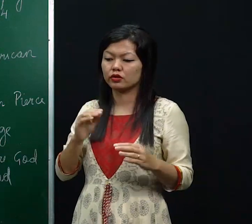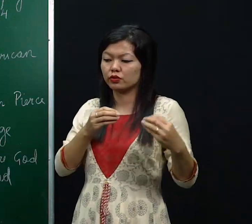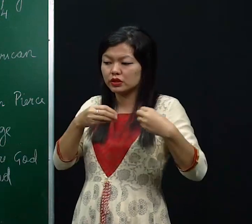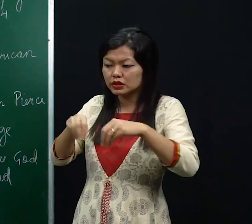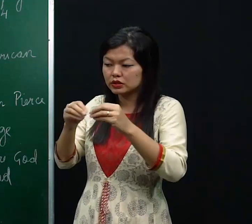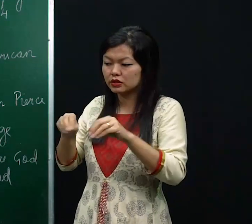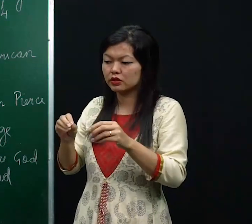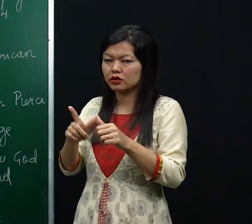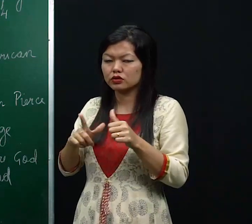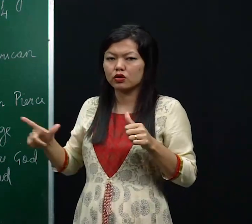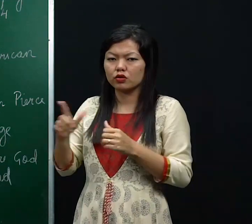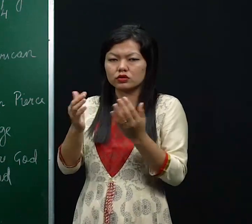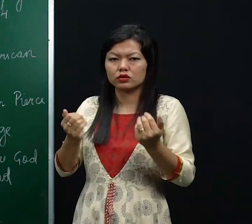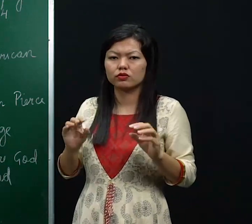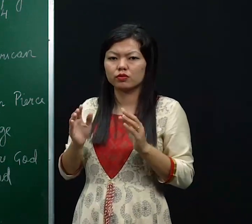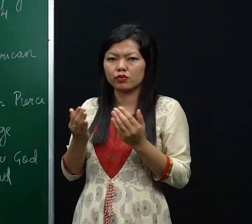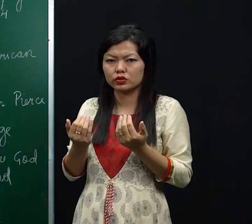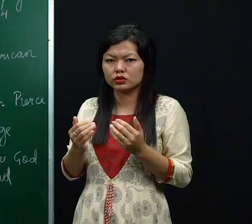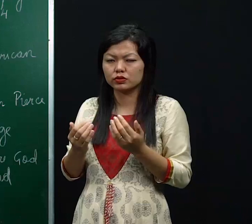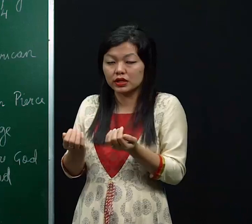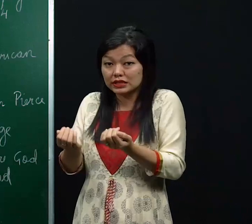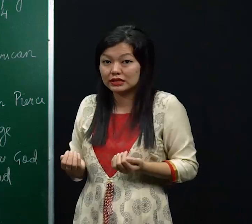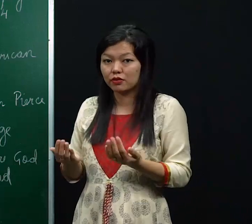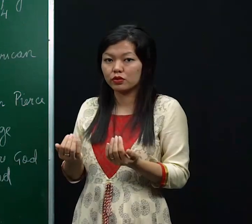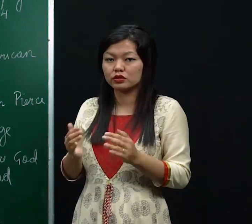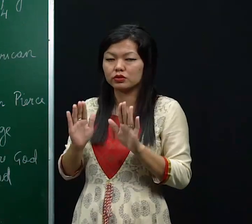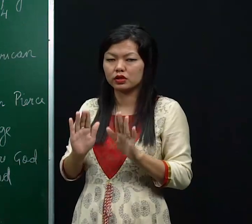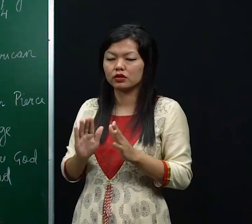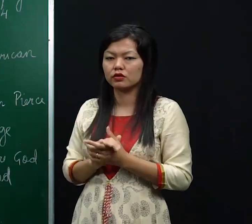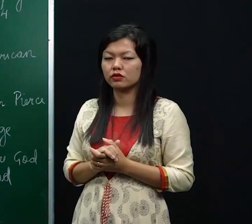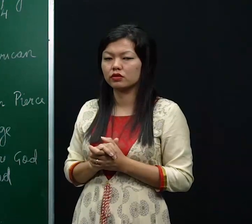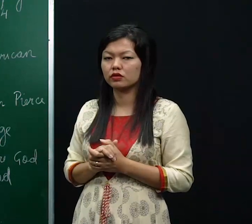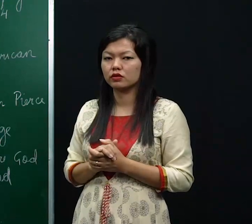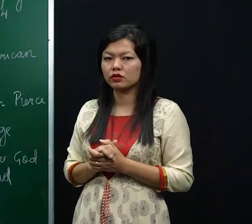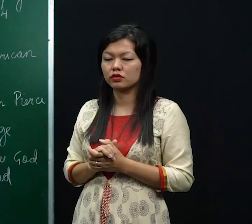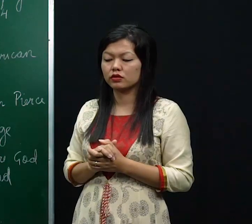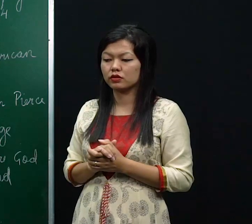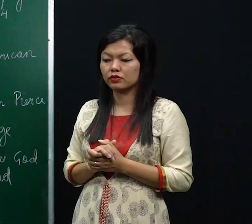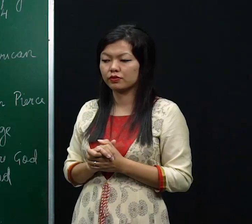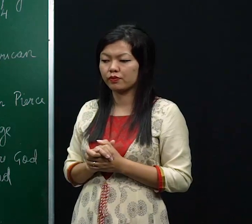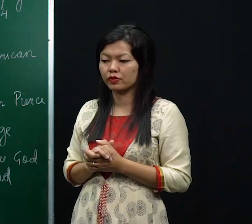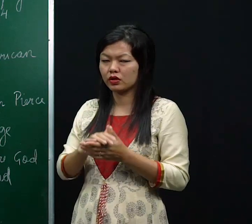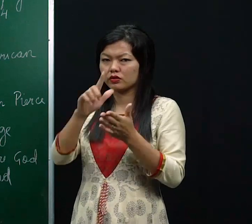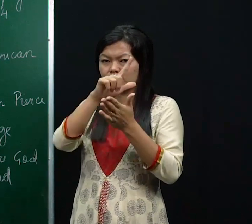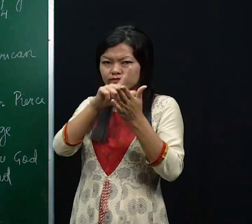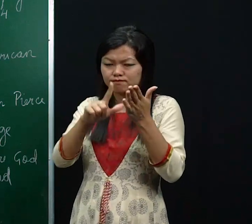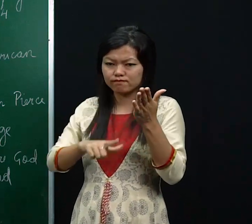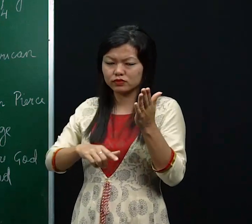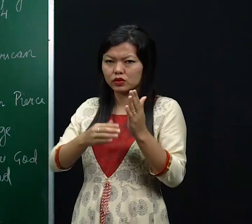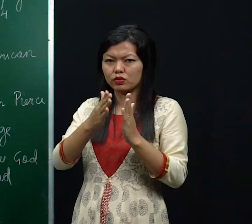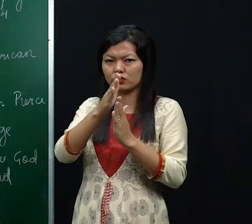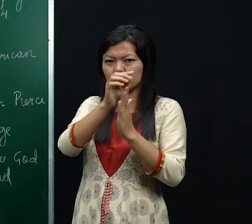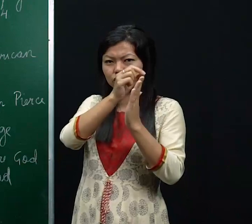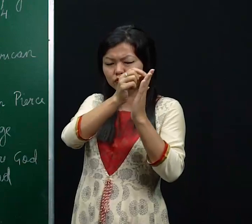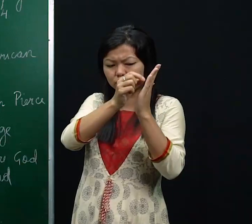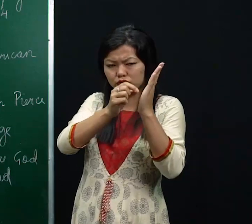designed all the creatures and all the plants to be living peacefully? And he also wrote so many things saying that